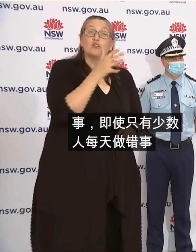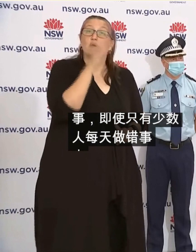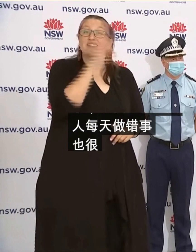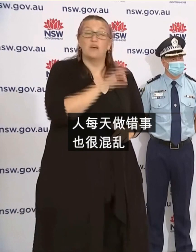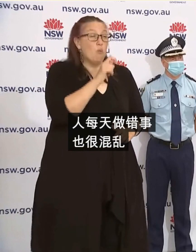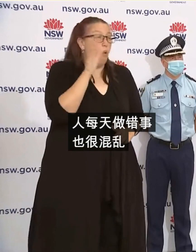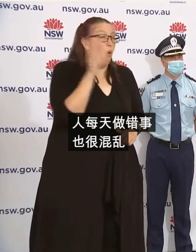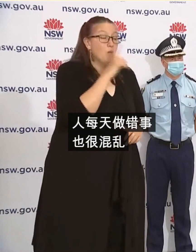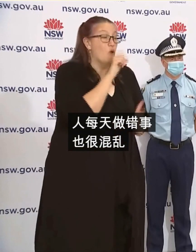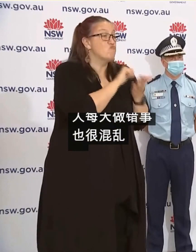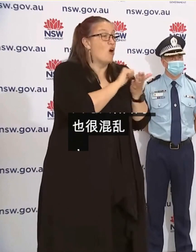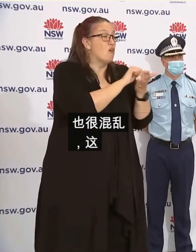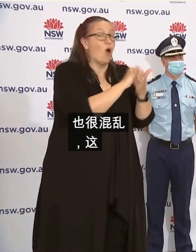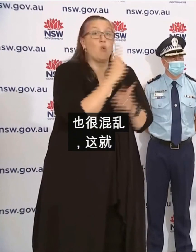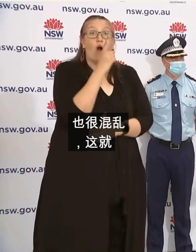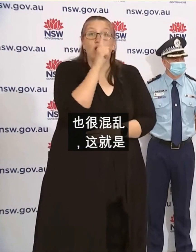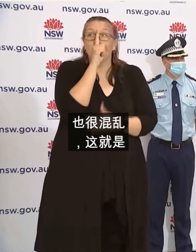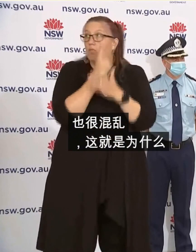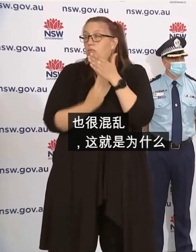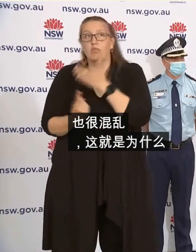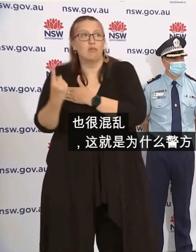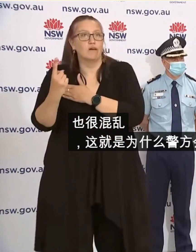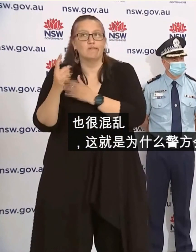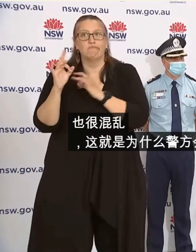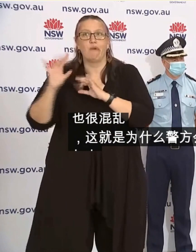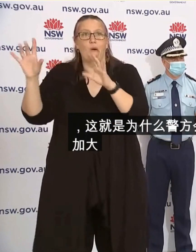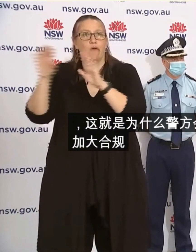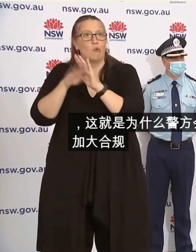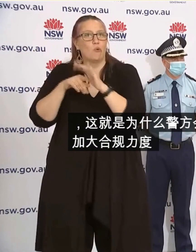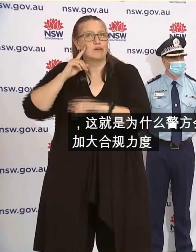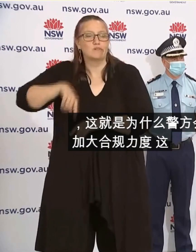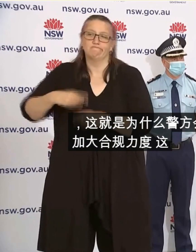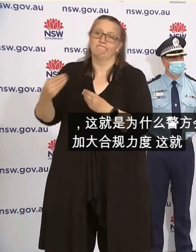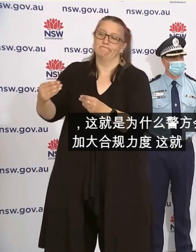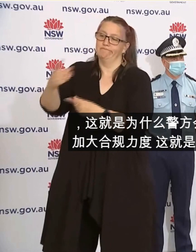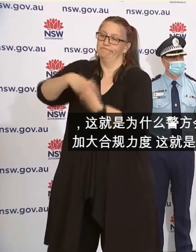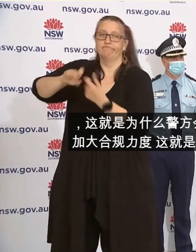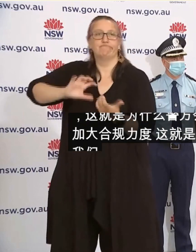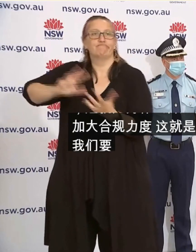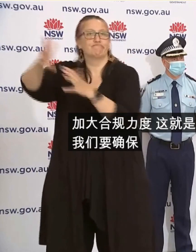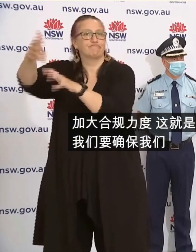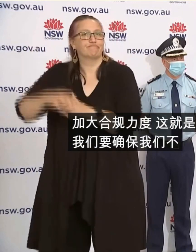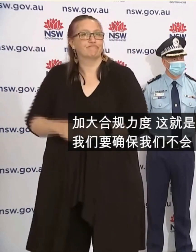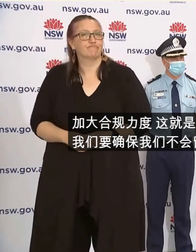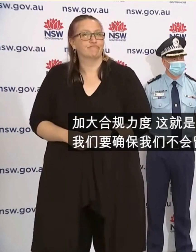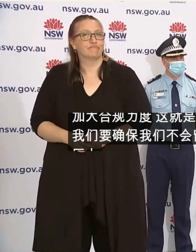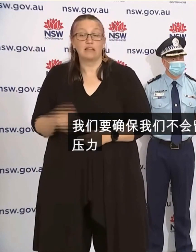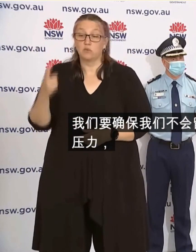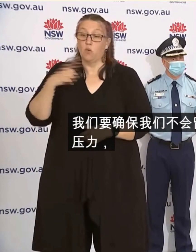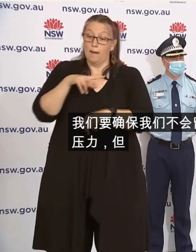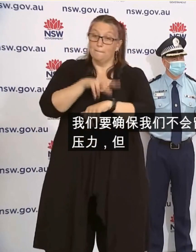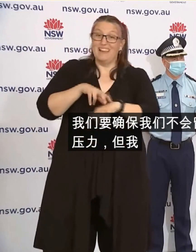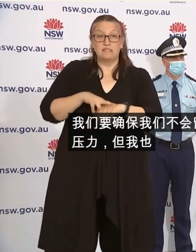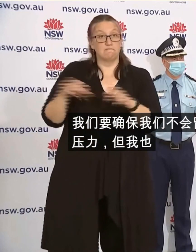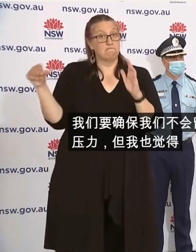day is chaos. And that's why police will be increasing their compliance efforts. That's why we're making sure we're not leaving any